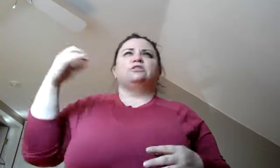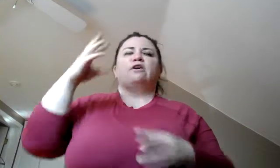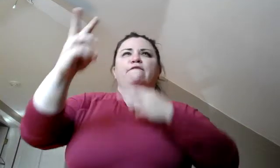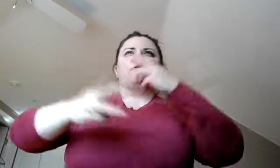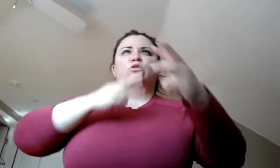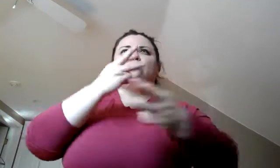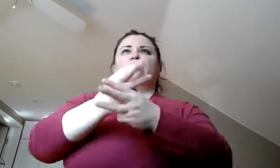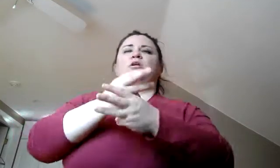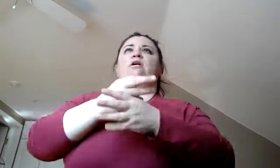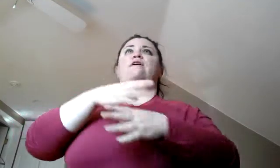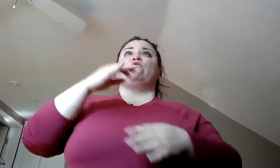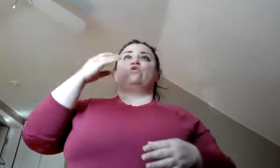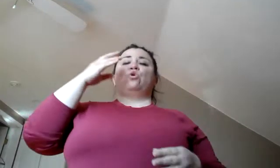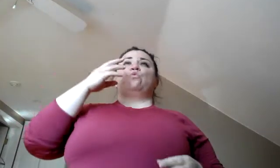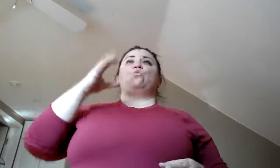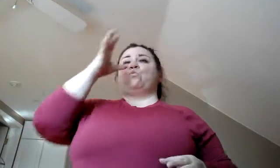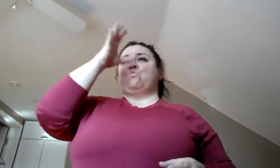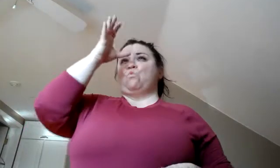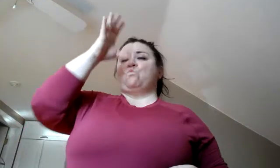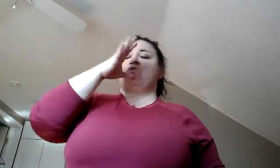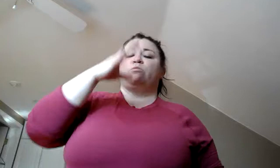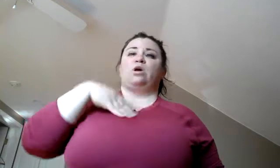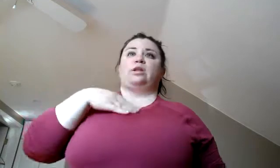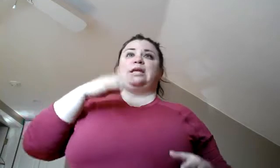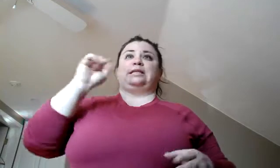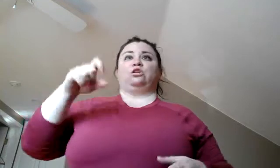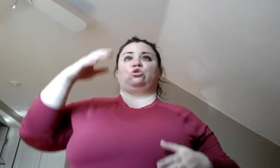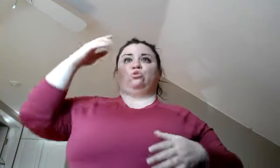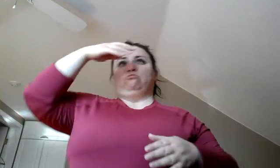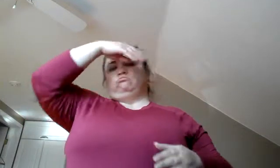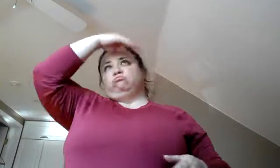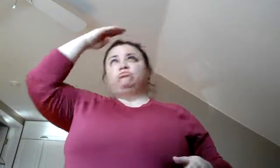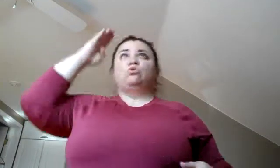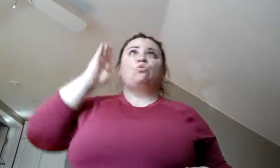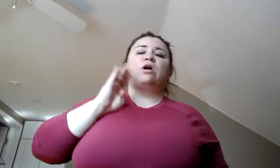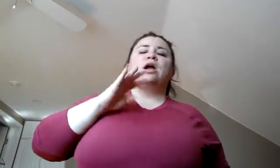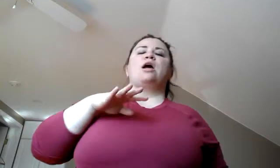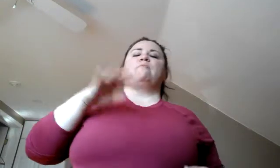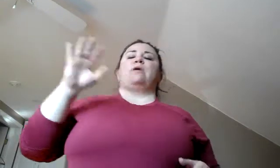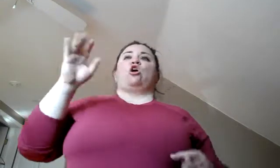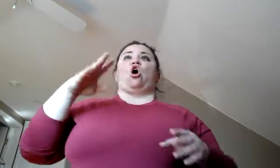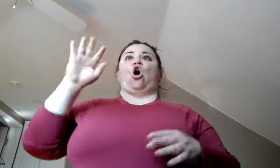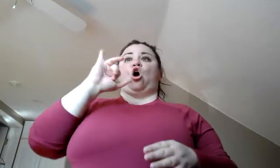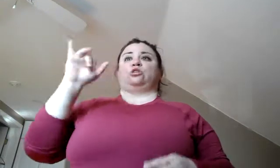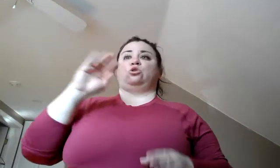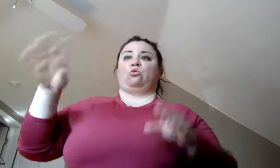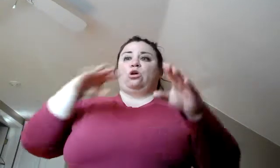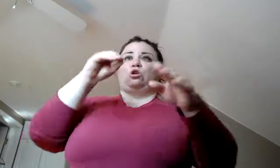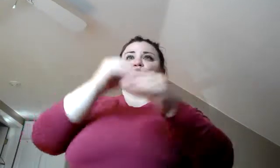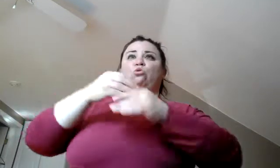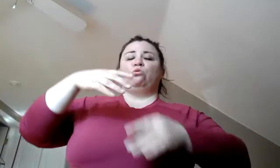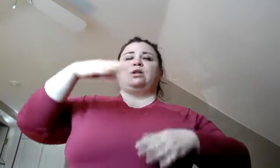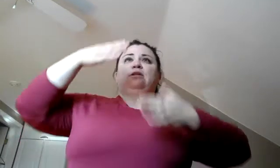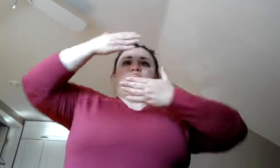women and from head to toe. I'm not talking about headdress, but I'm talking about, a slit for their eye to see through.